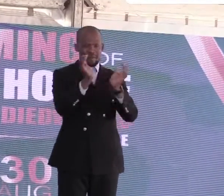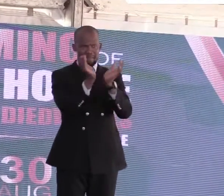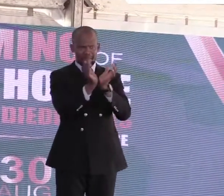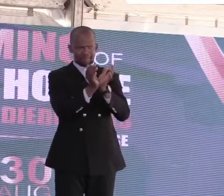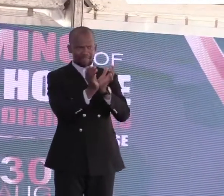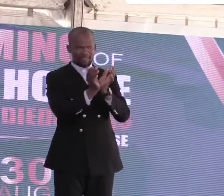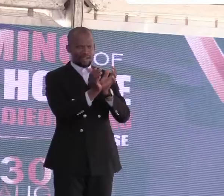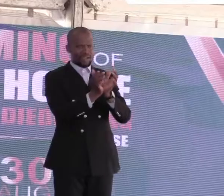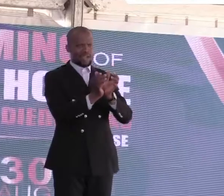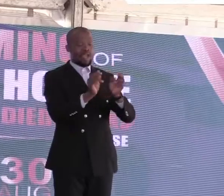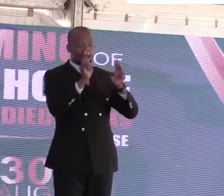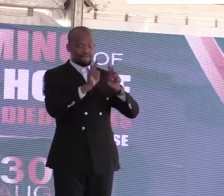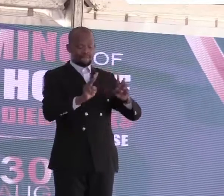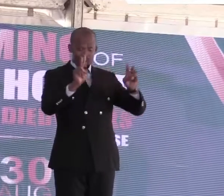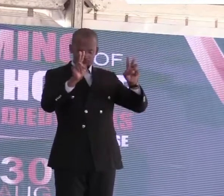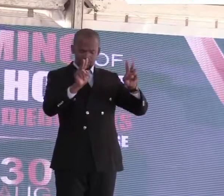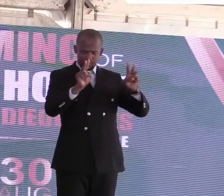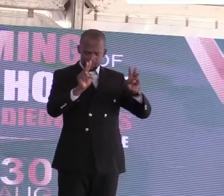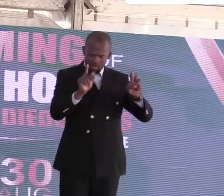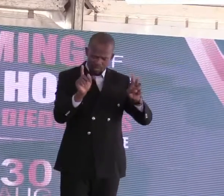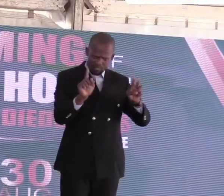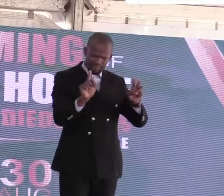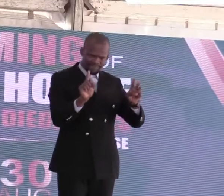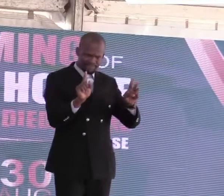that values